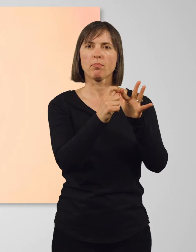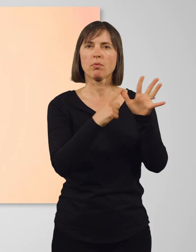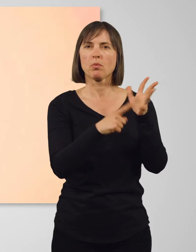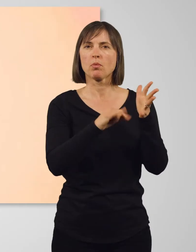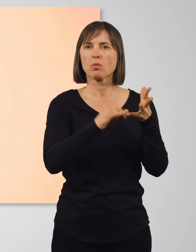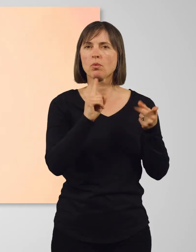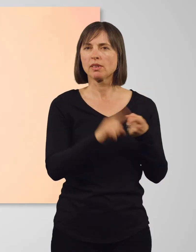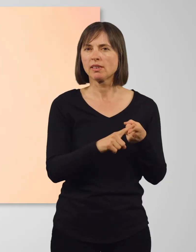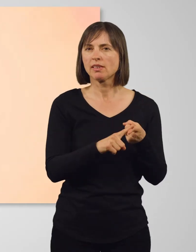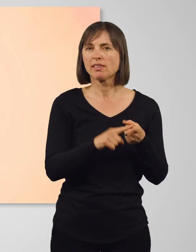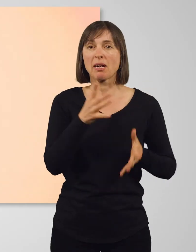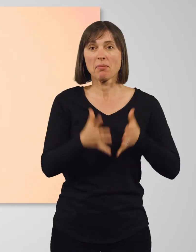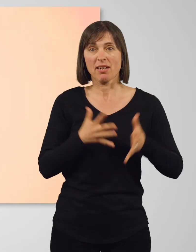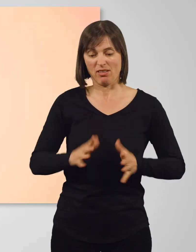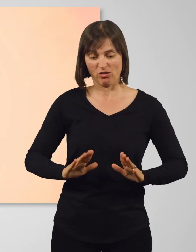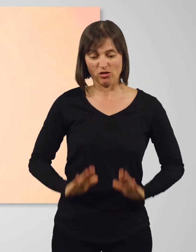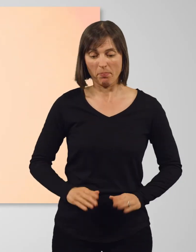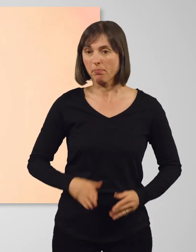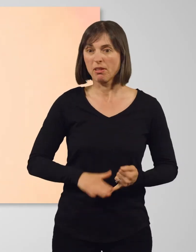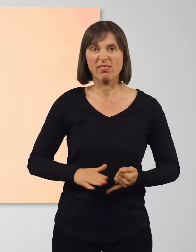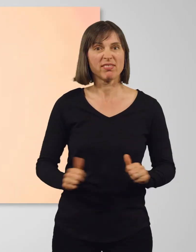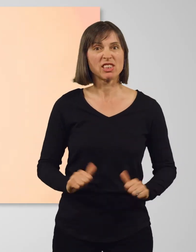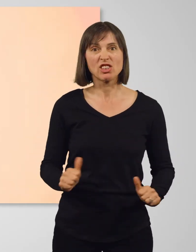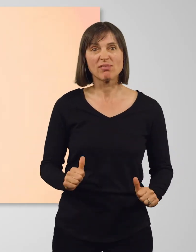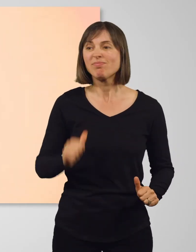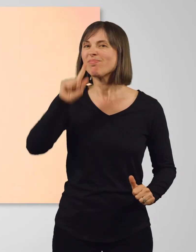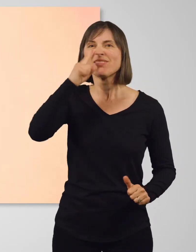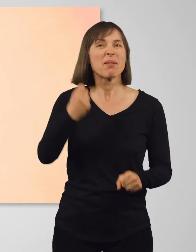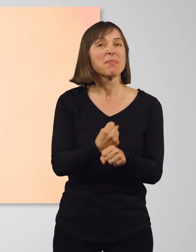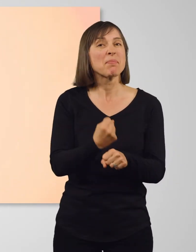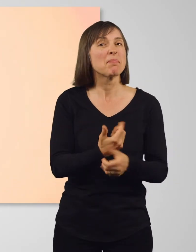menopause, and it means they will soon no longer be able to produce a baby.